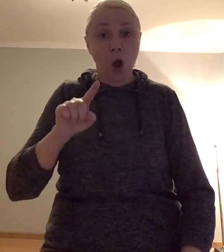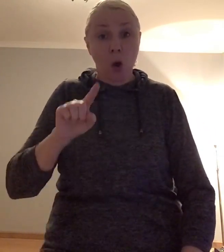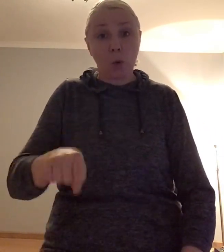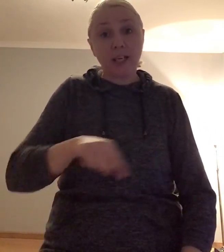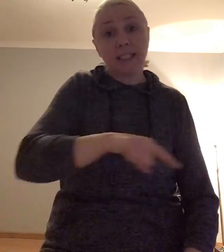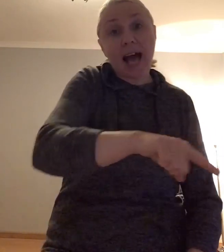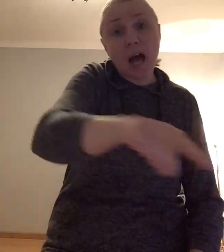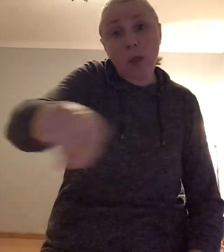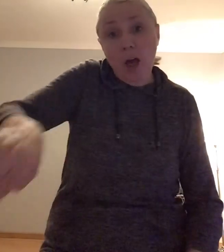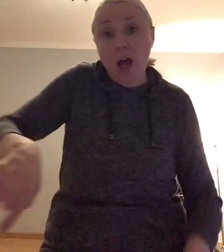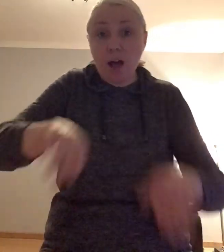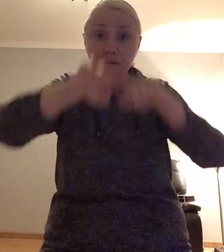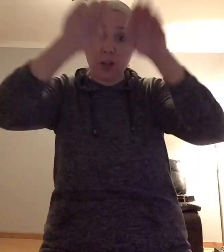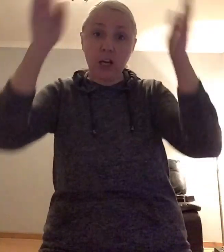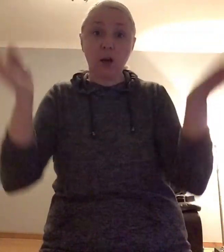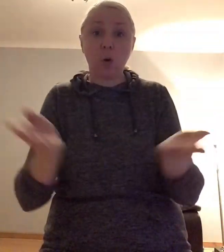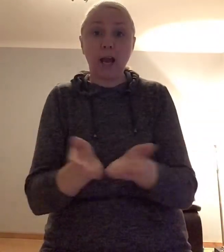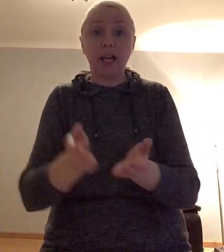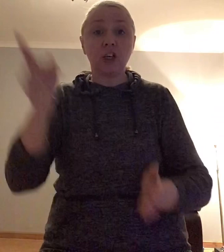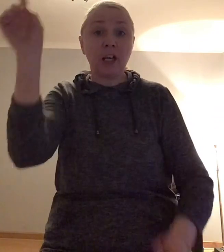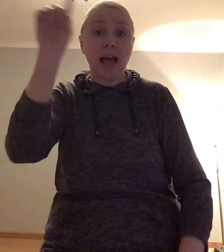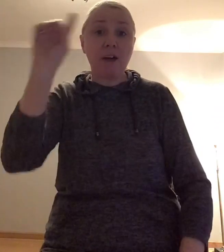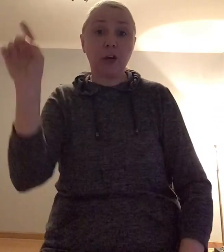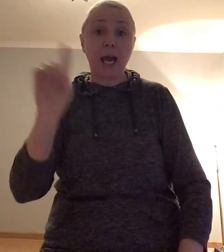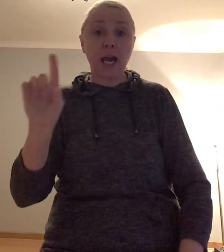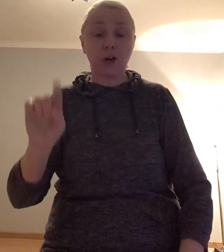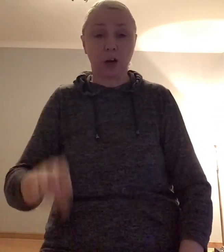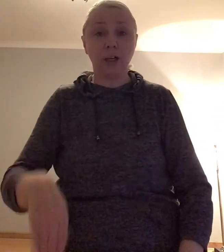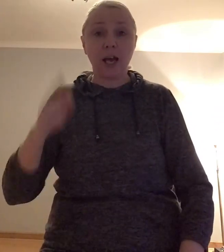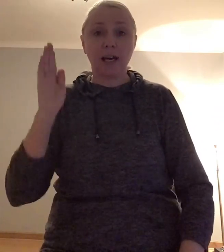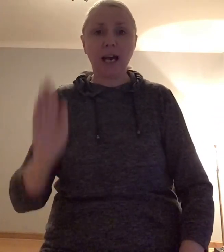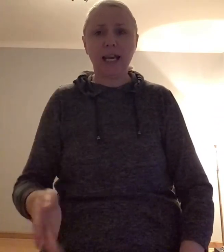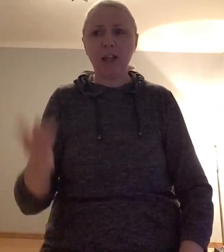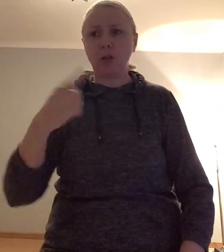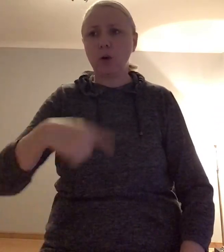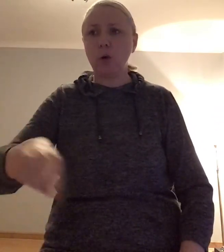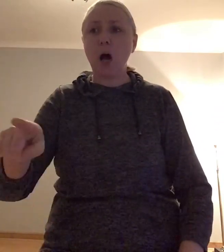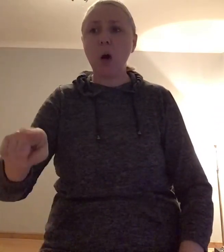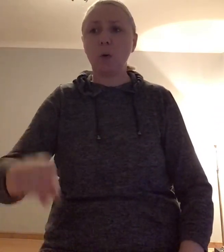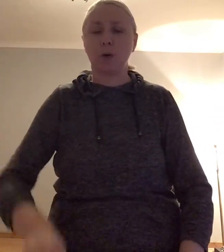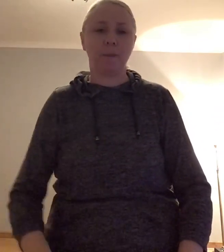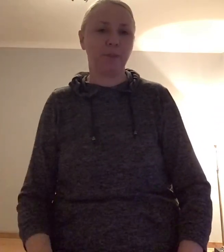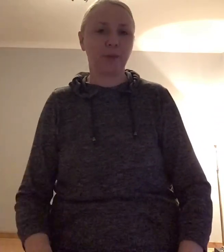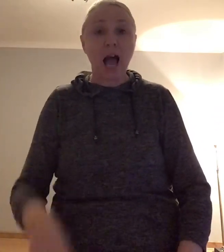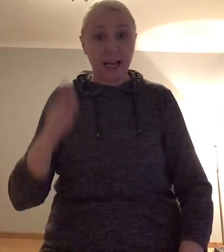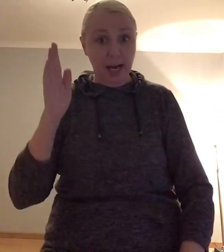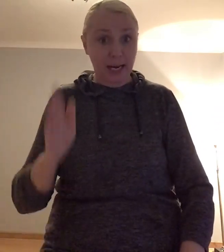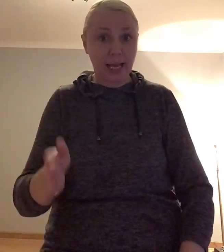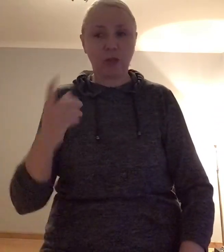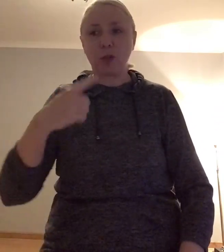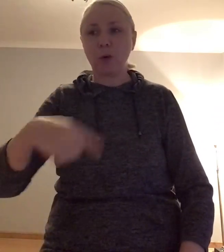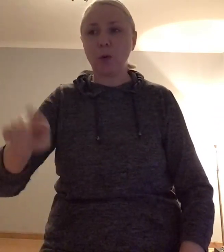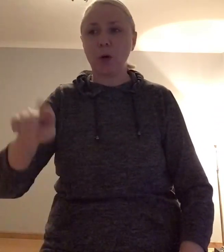We're south of the equator, navigator. Gotta hit the road, gotta hit the